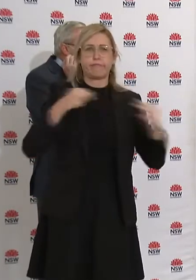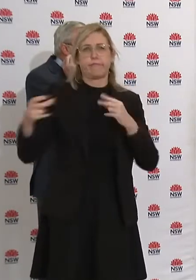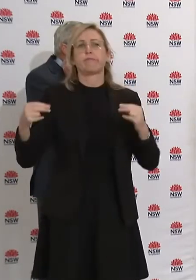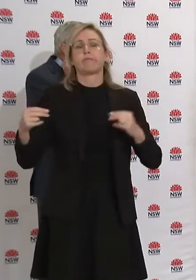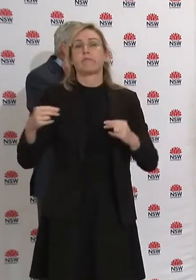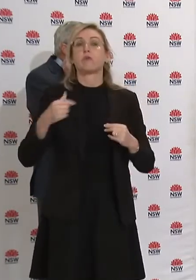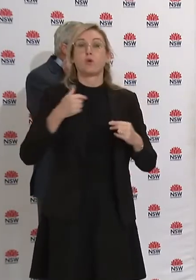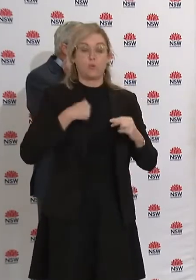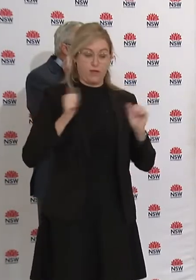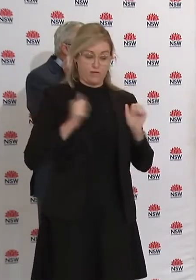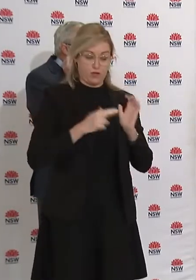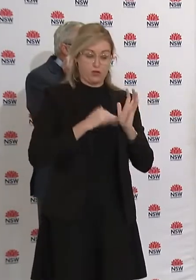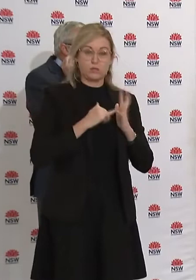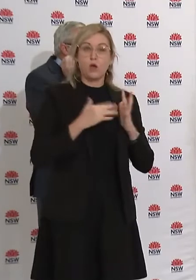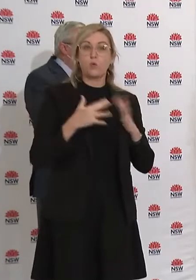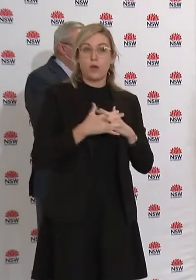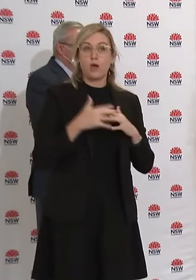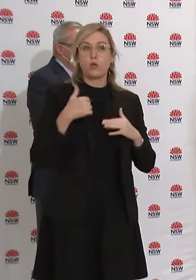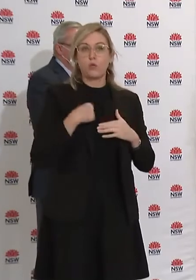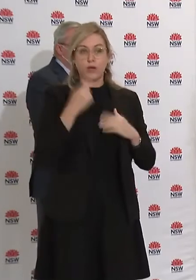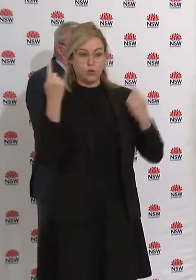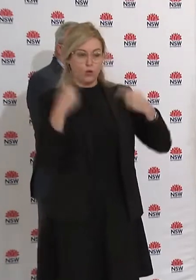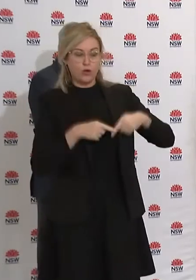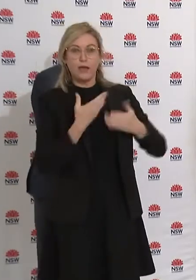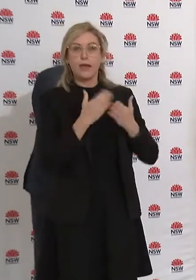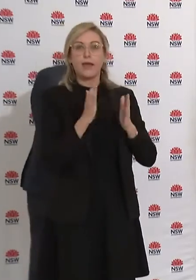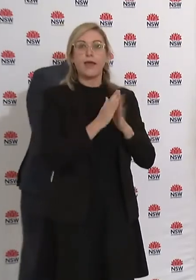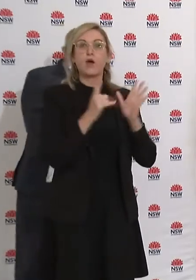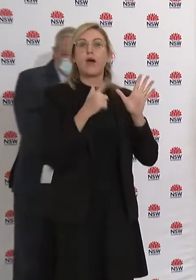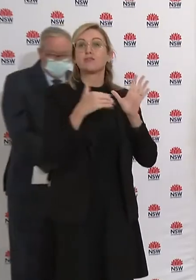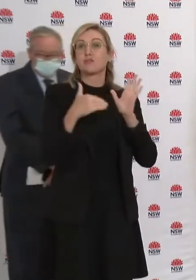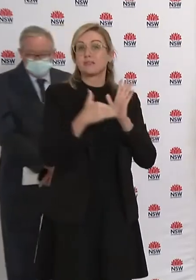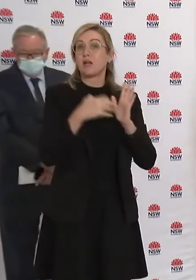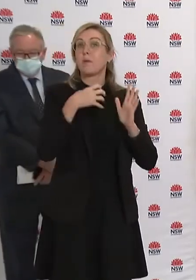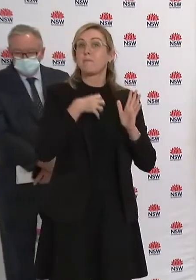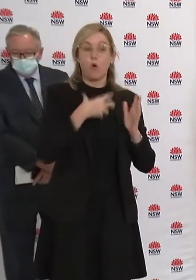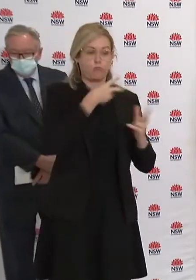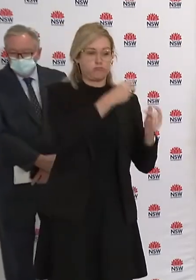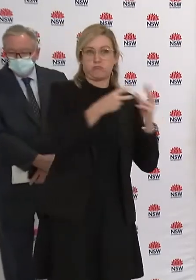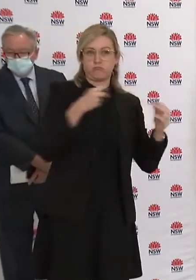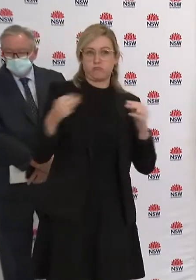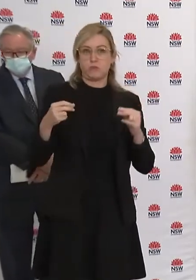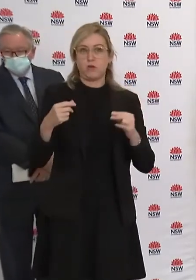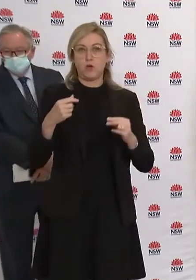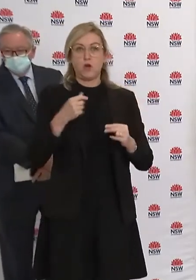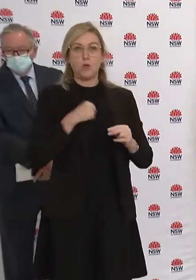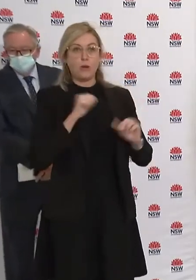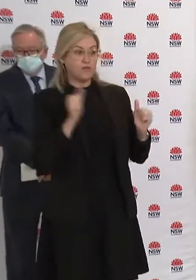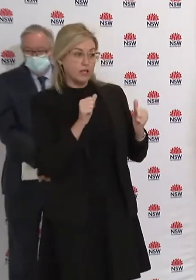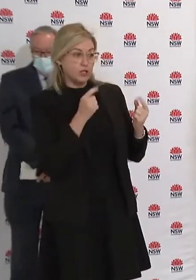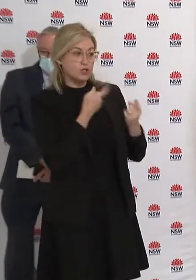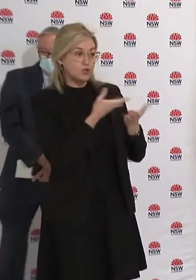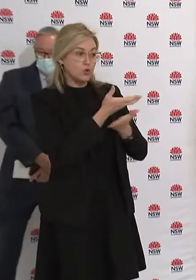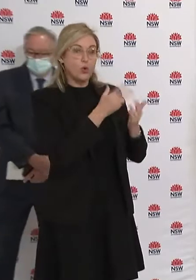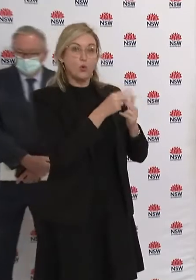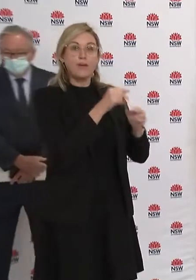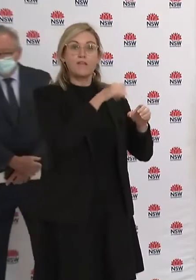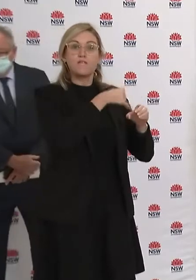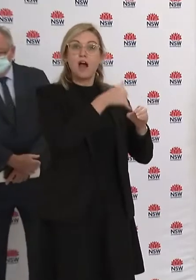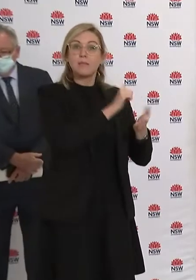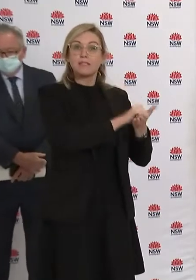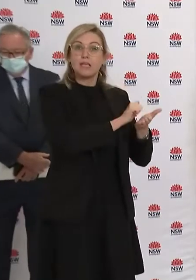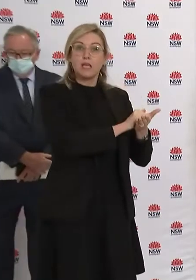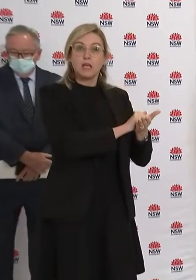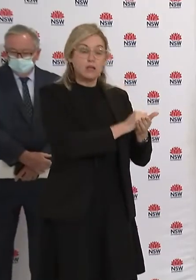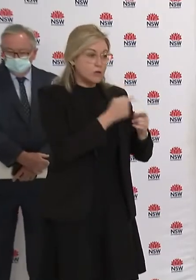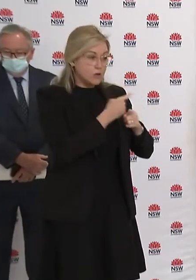strategy for maximising use of the AstraZeneca in our communities. We've already spoken to the pharmacists about opening pharmacies in the southwest and Western Sydney,